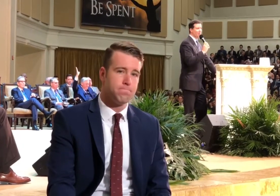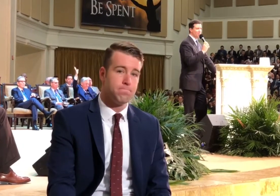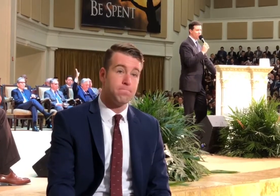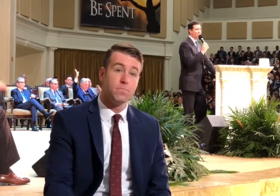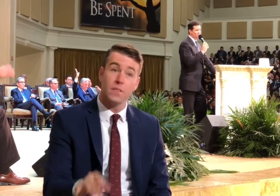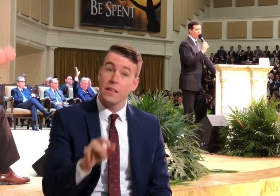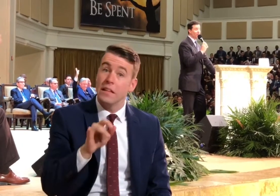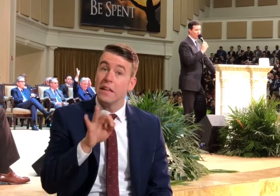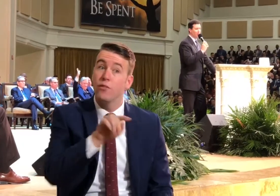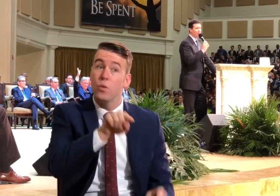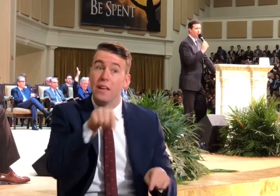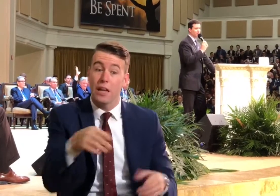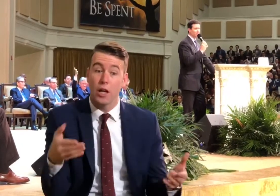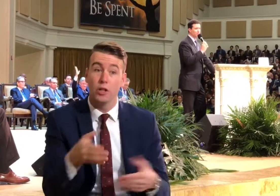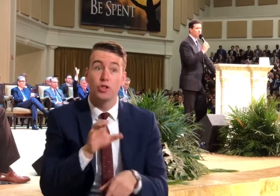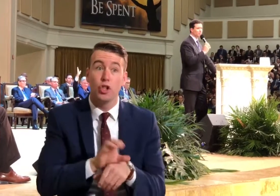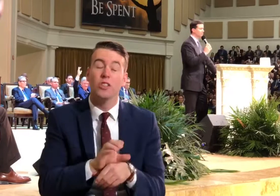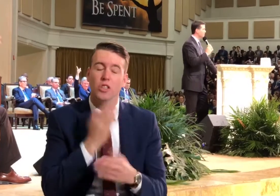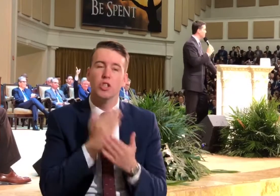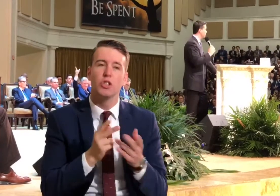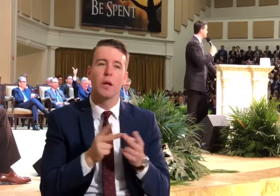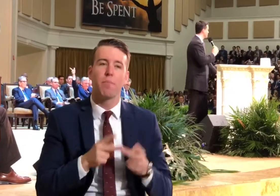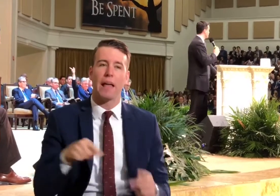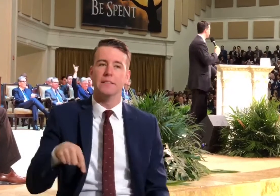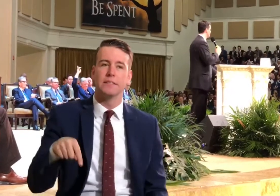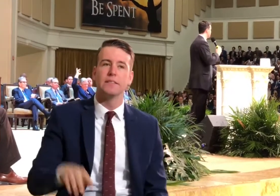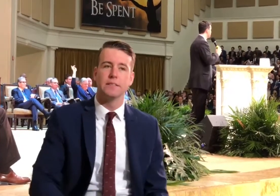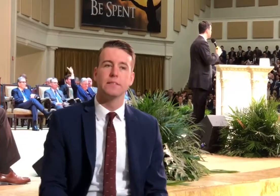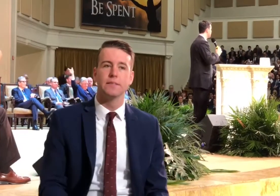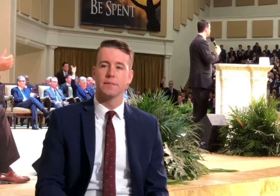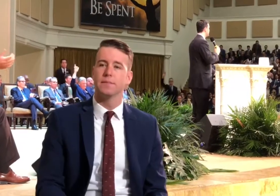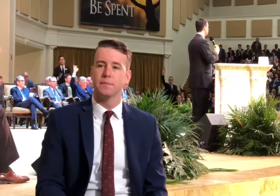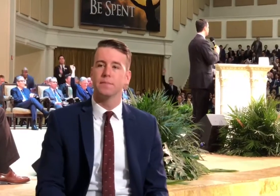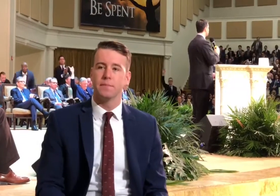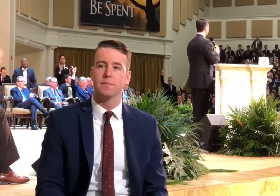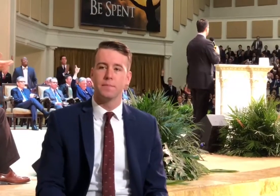If you're in the church, you're in a good place.